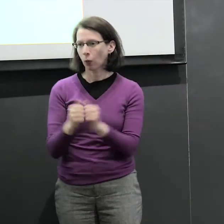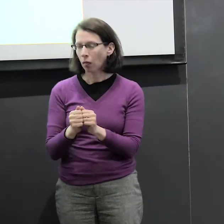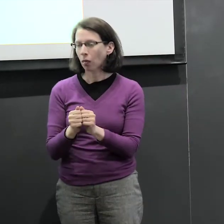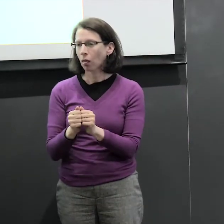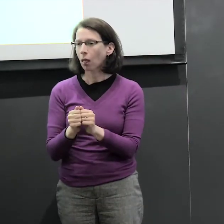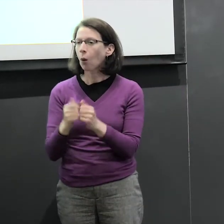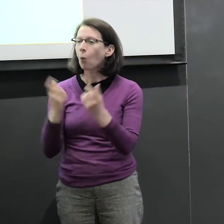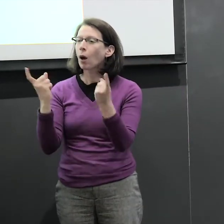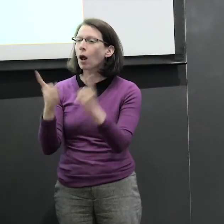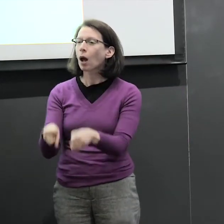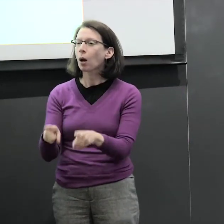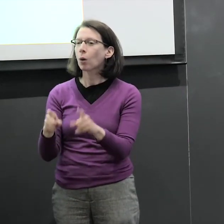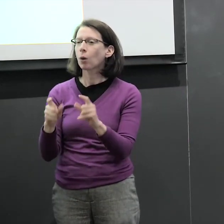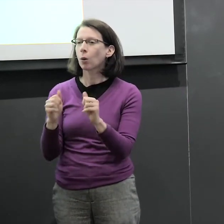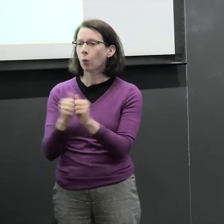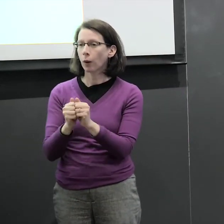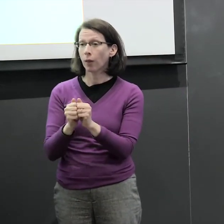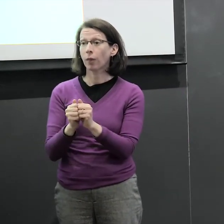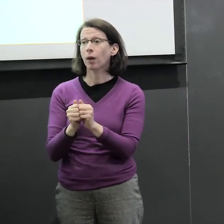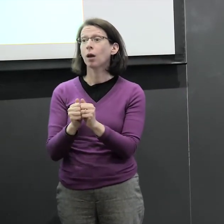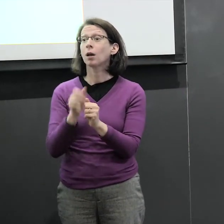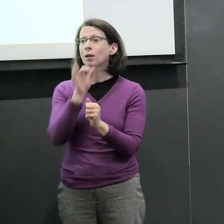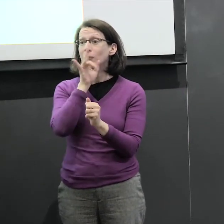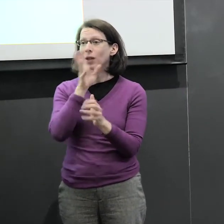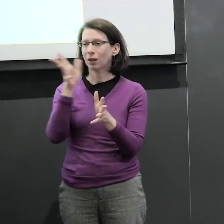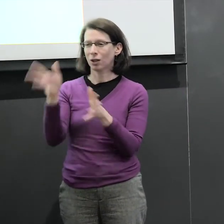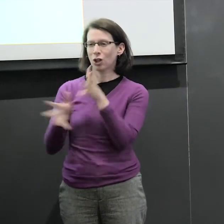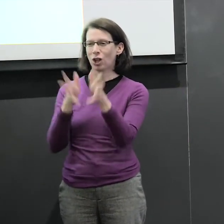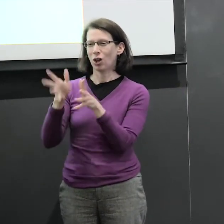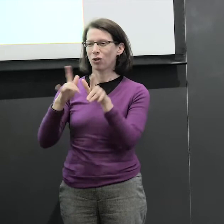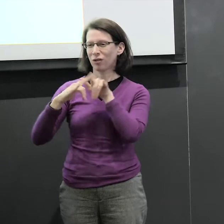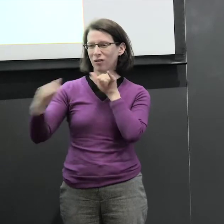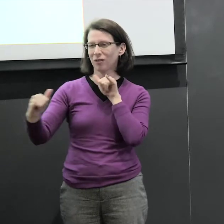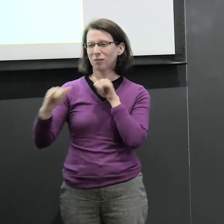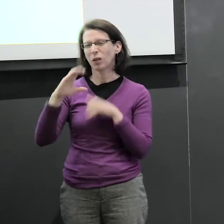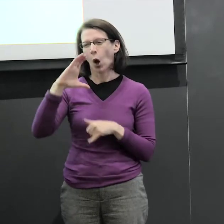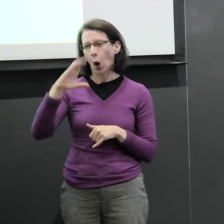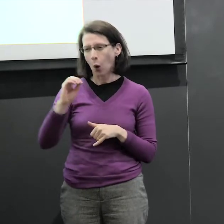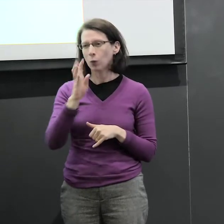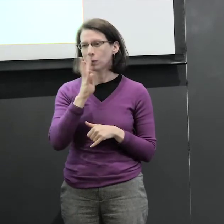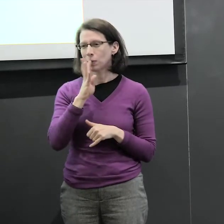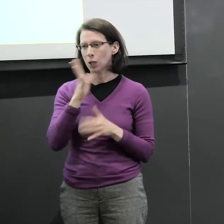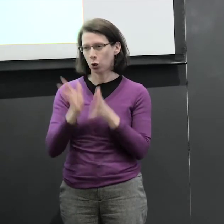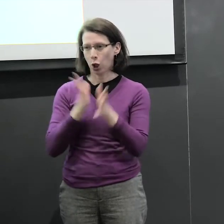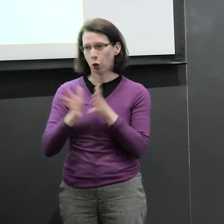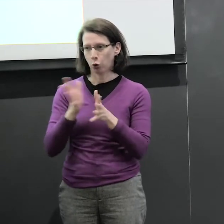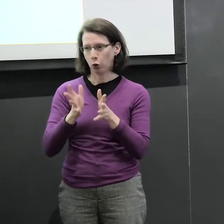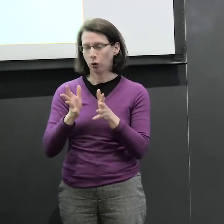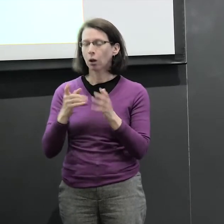to what happens with co-speech gestures. And so I will give you